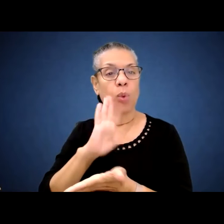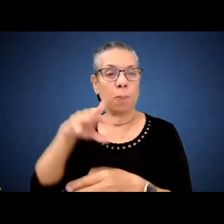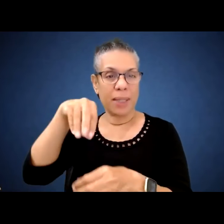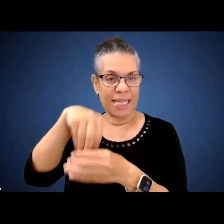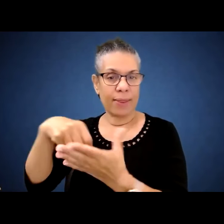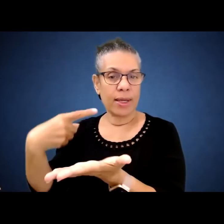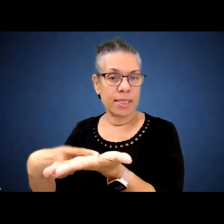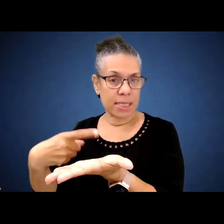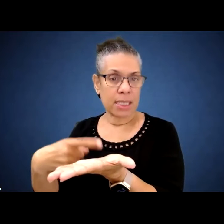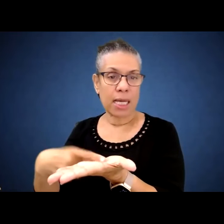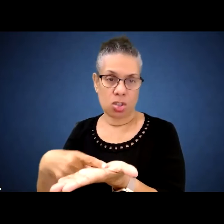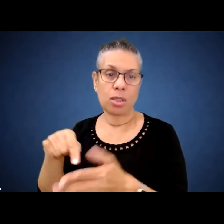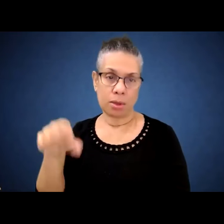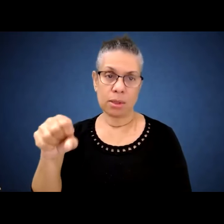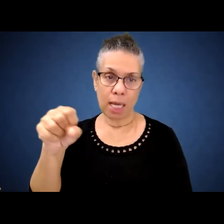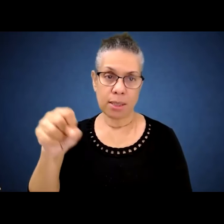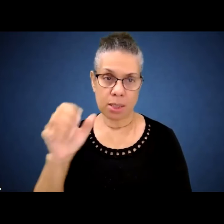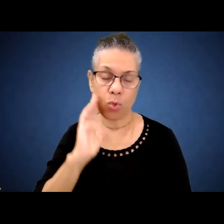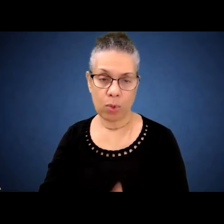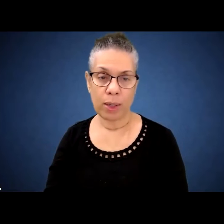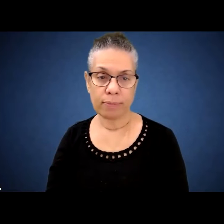of this group for sure.